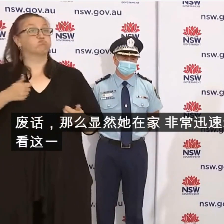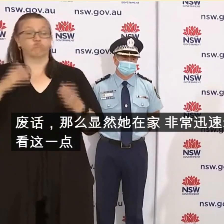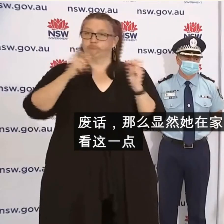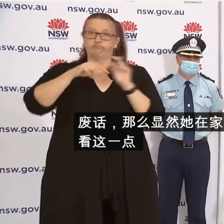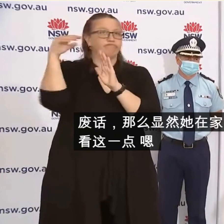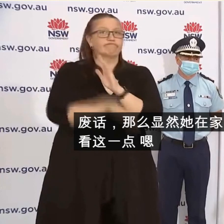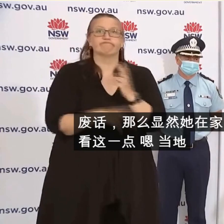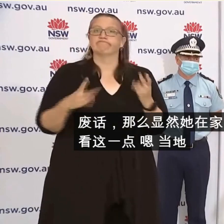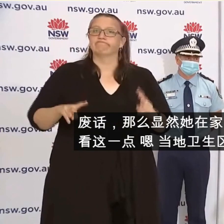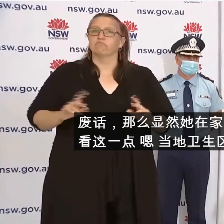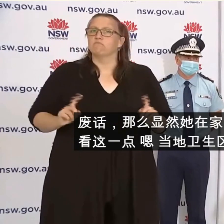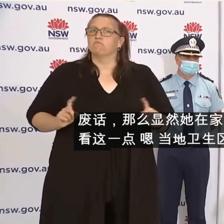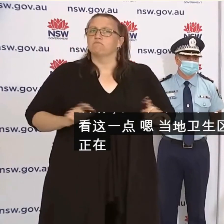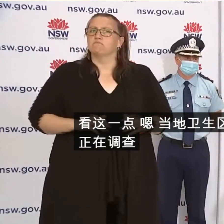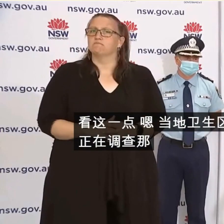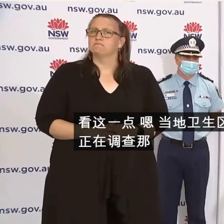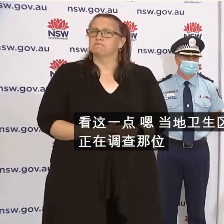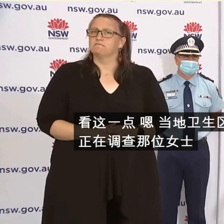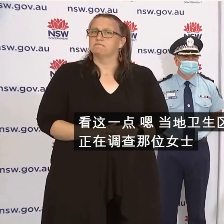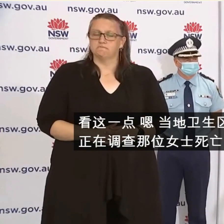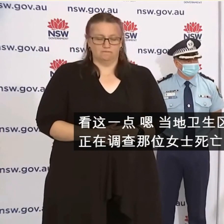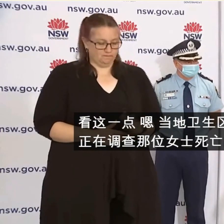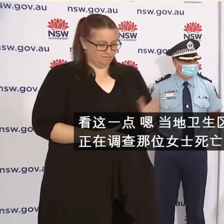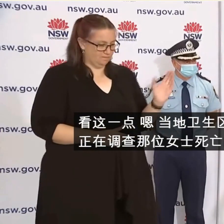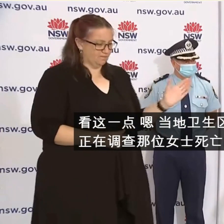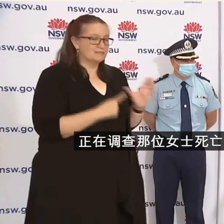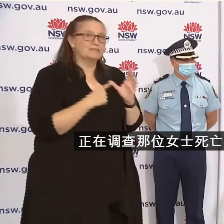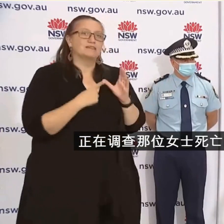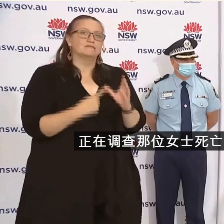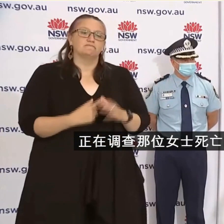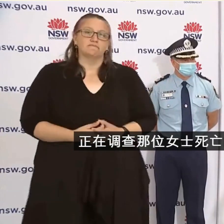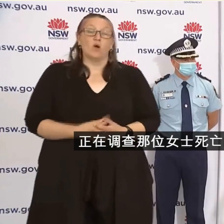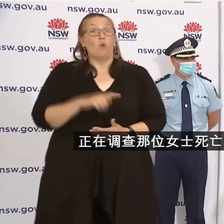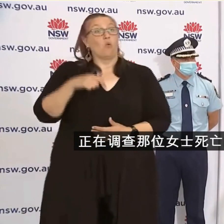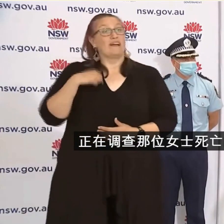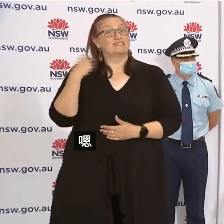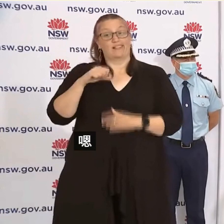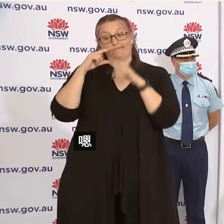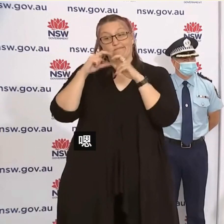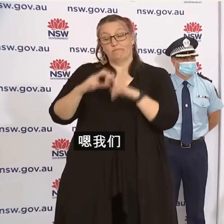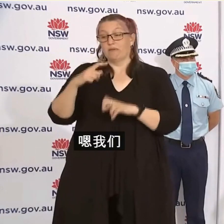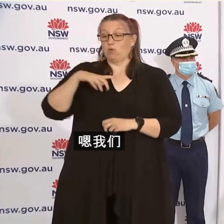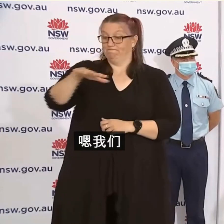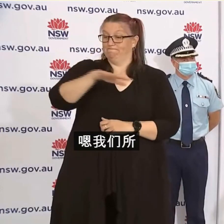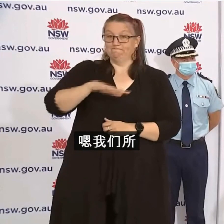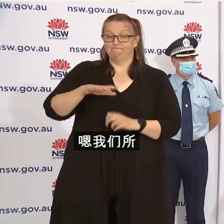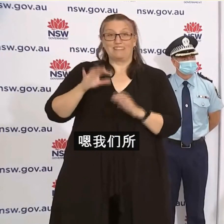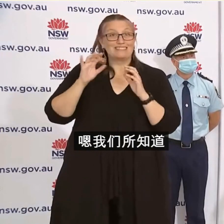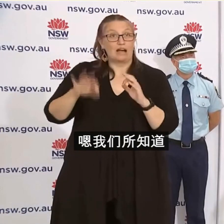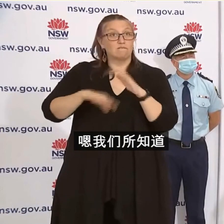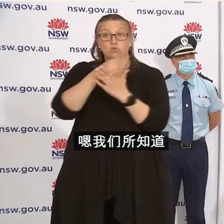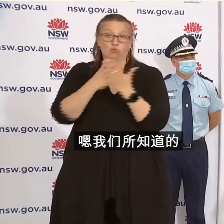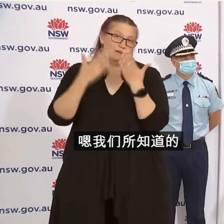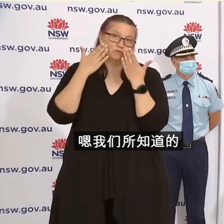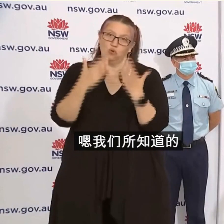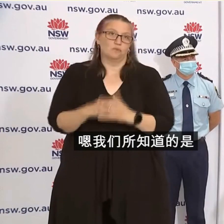this point, the tragic case of that lady's death is being investigated by the local health district. What we